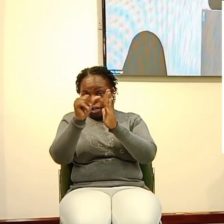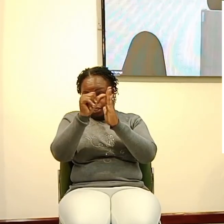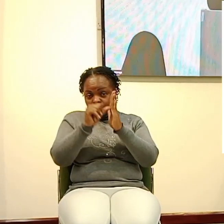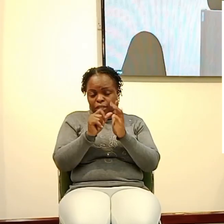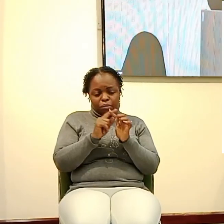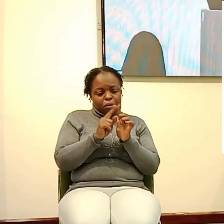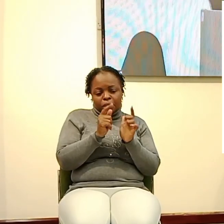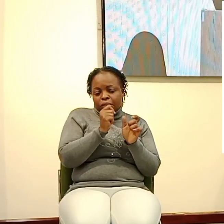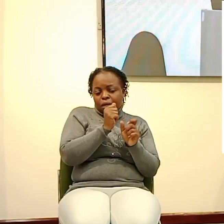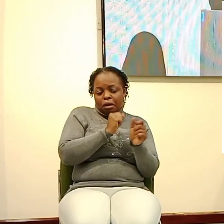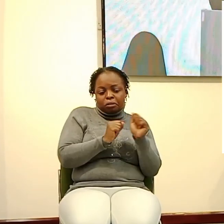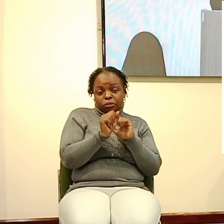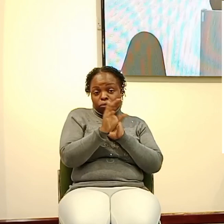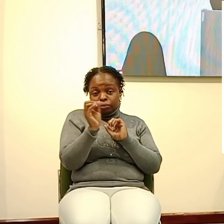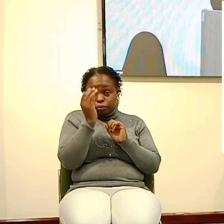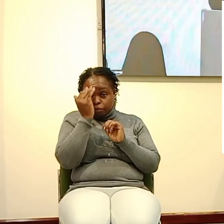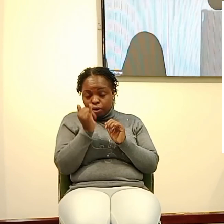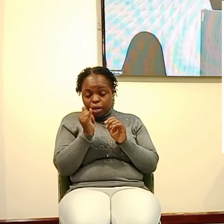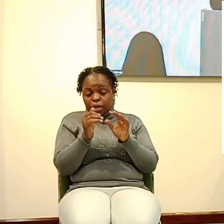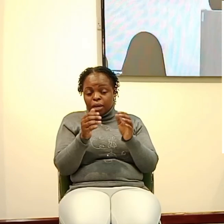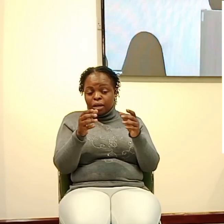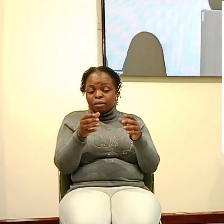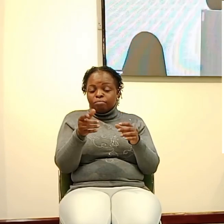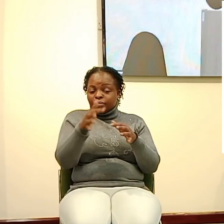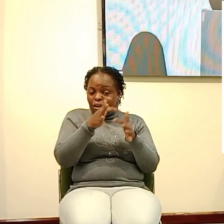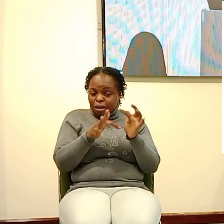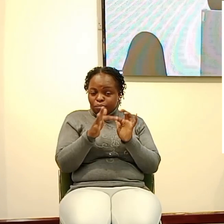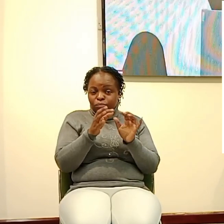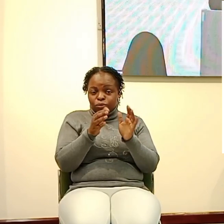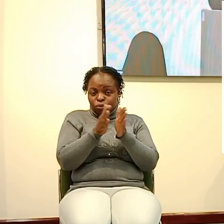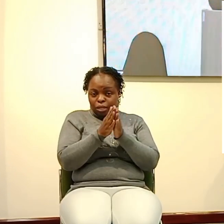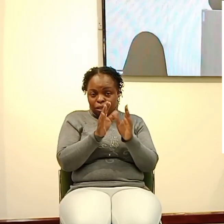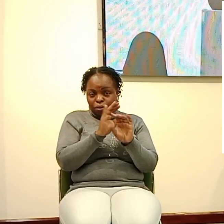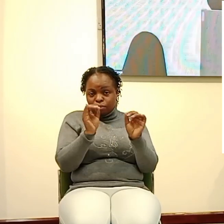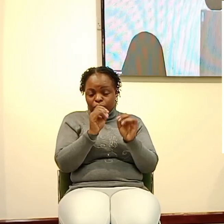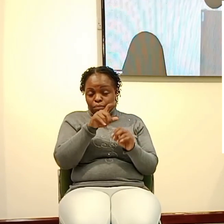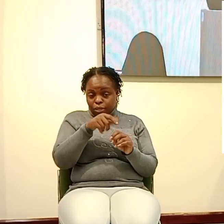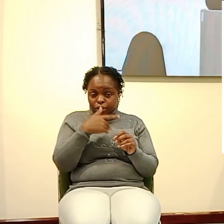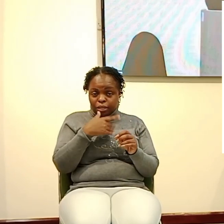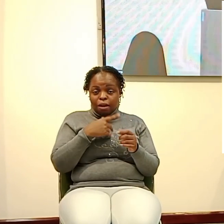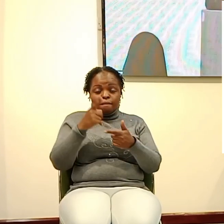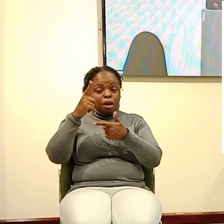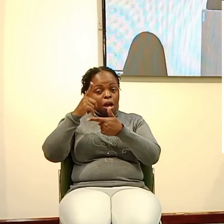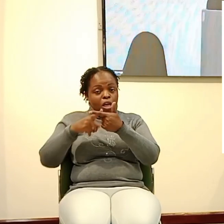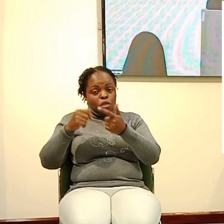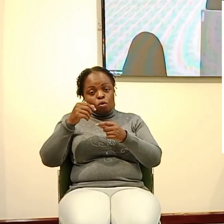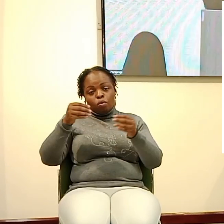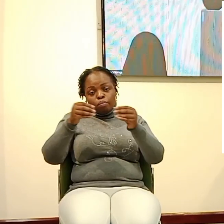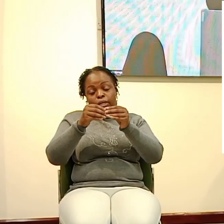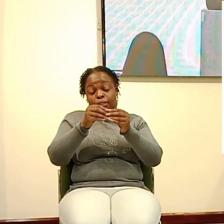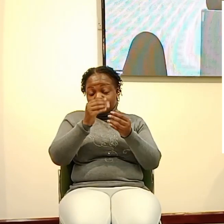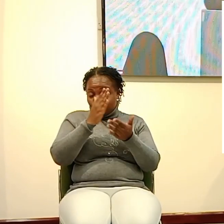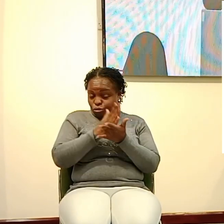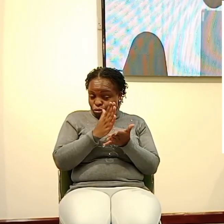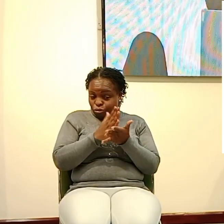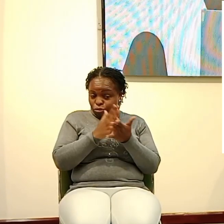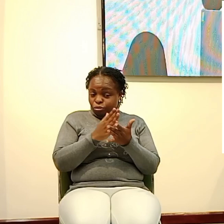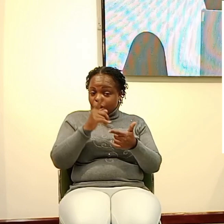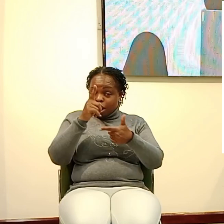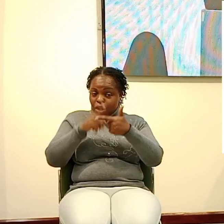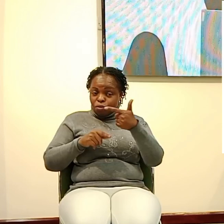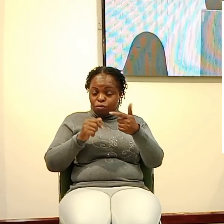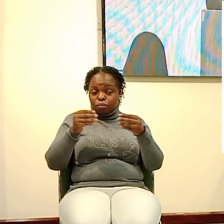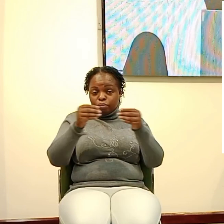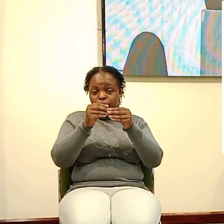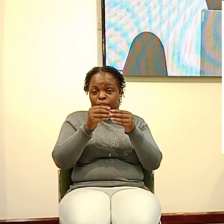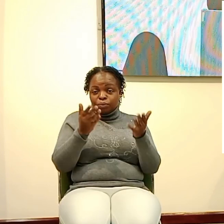do that because we don't come together. Ideally, we should actually have an annual meeting, like literally, we should have an annual meeting